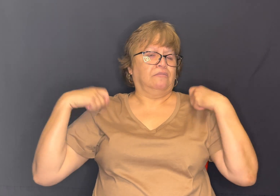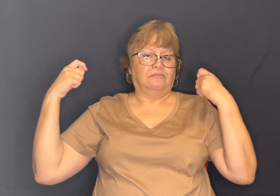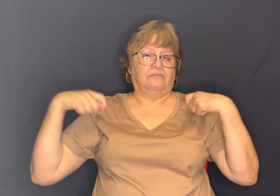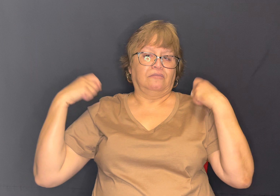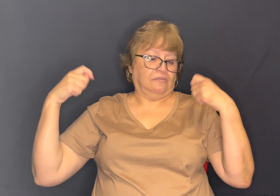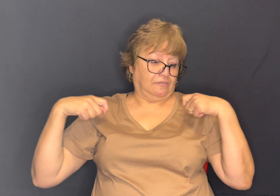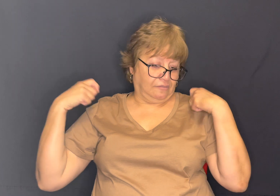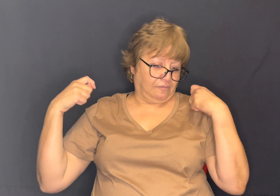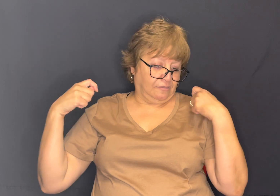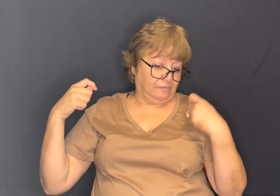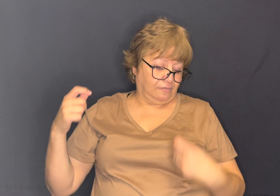Gym.